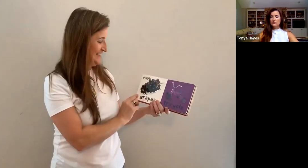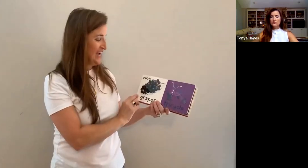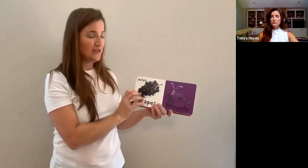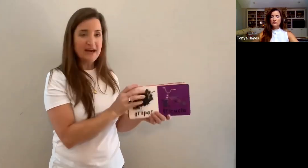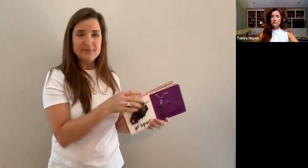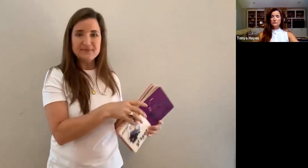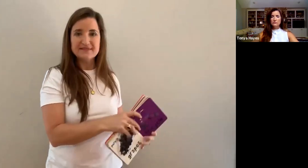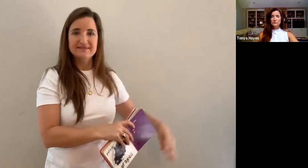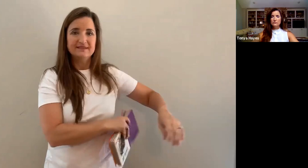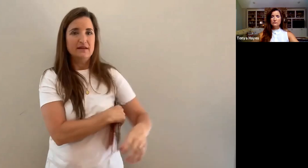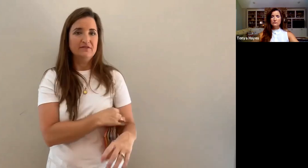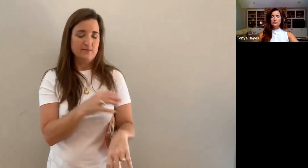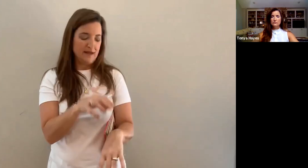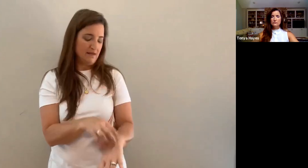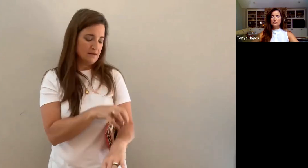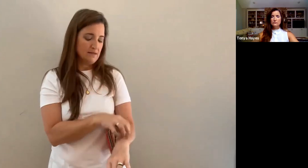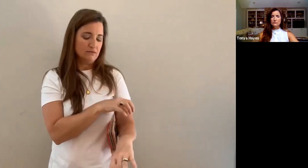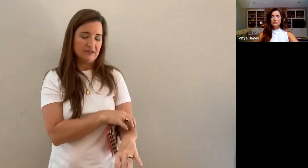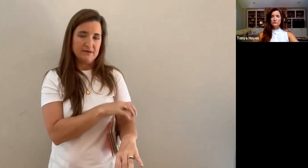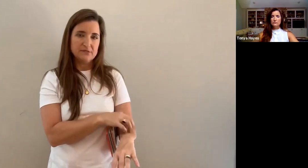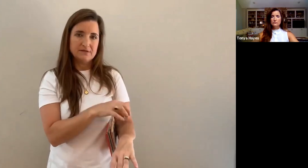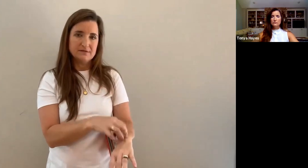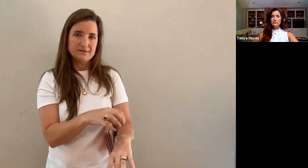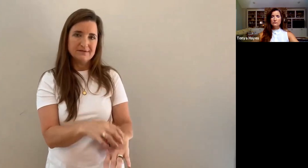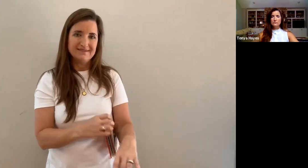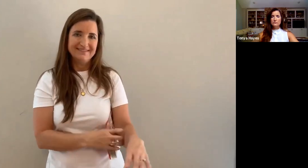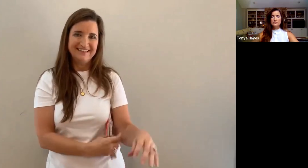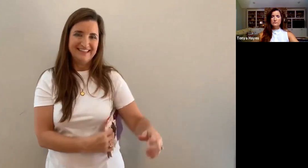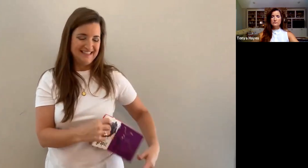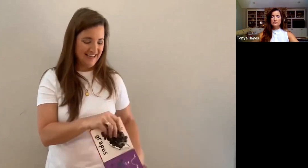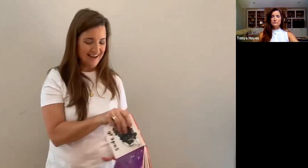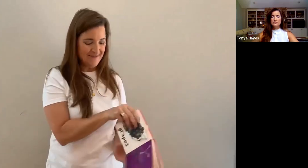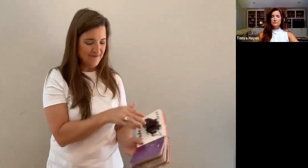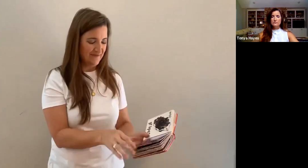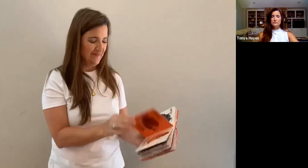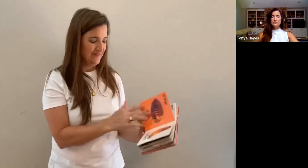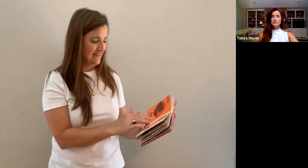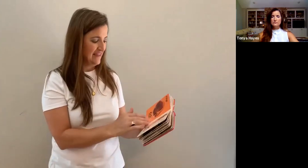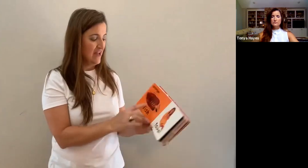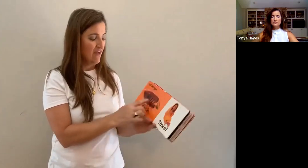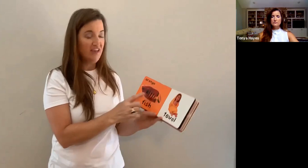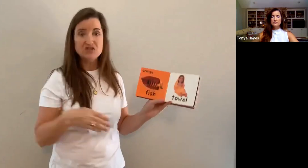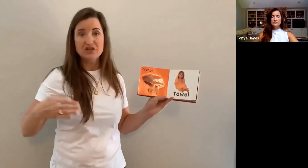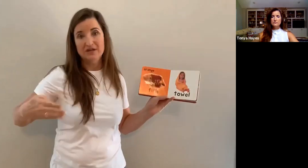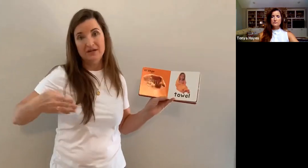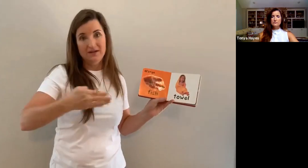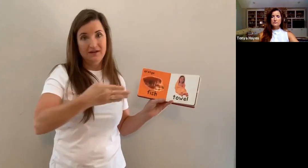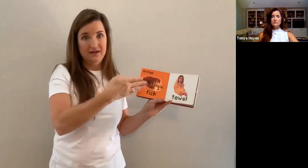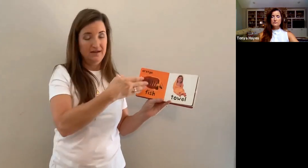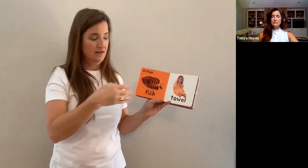right. Grapes. Everybody likes some grapes. Good job.